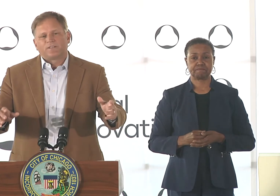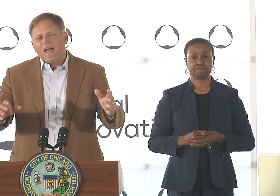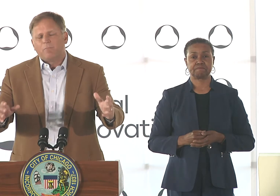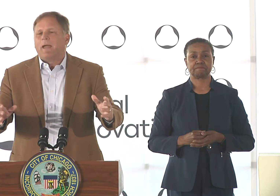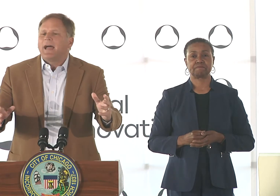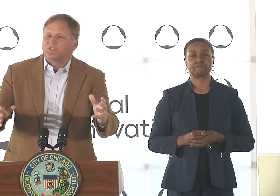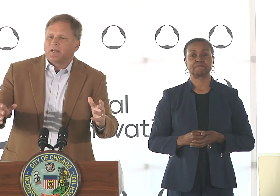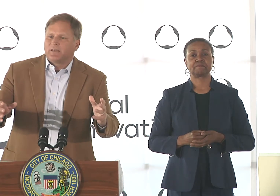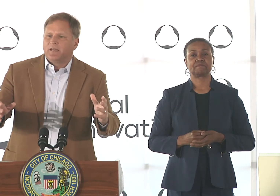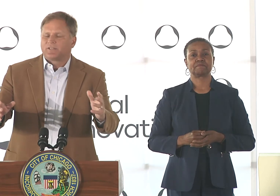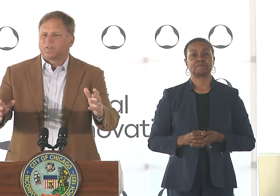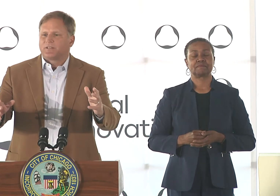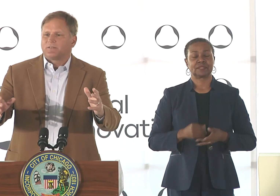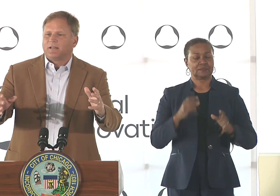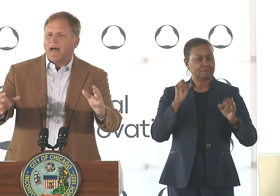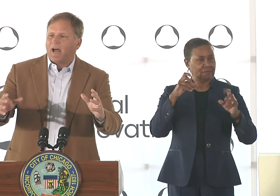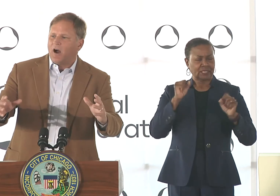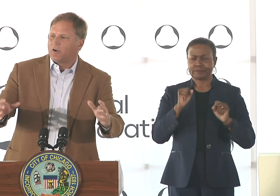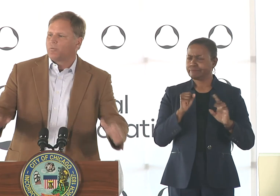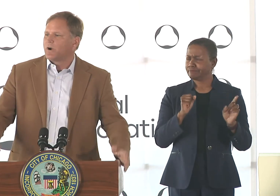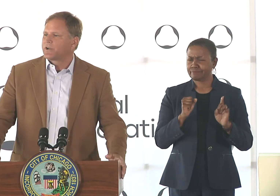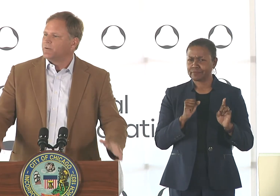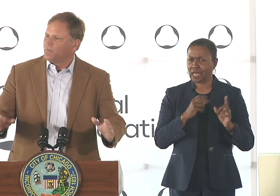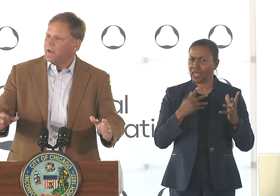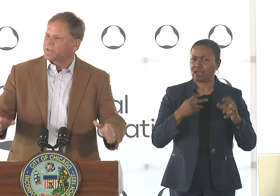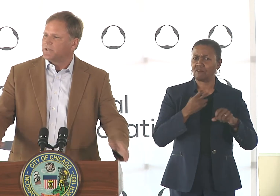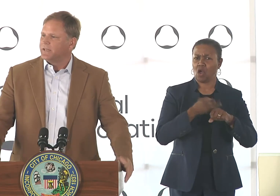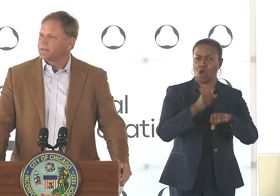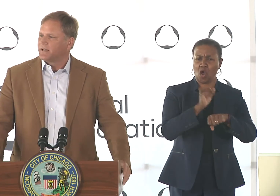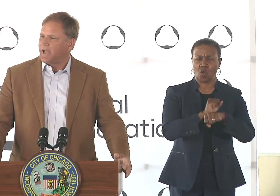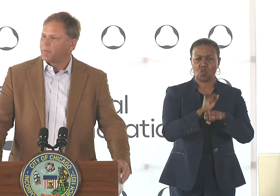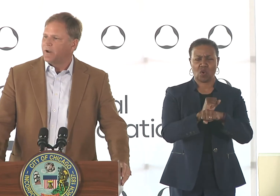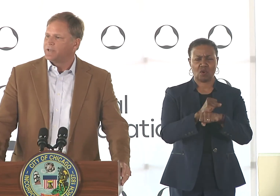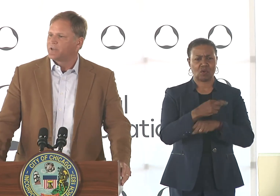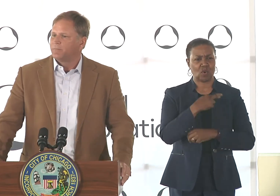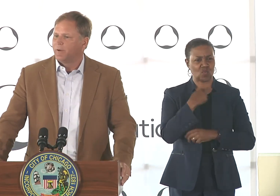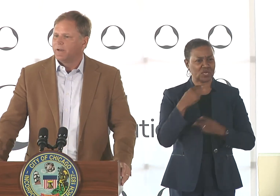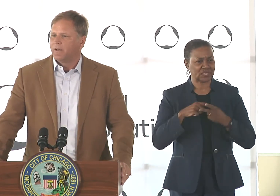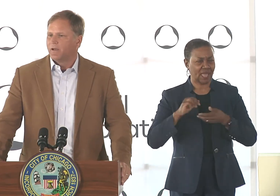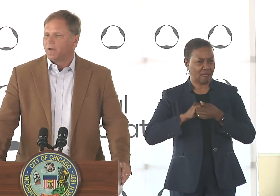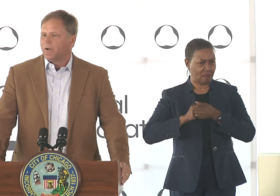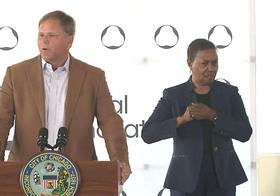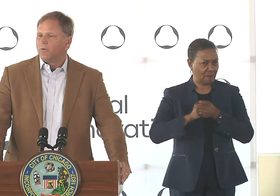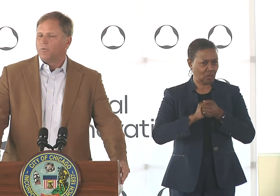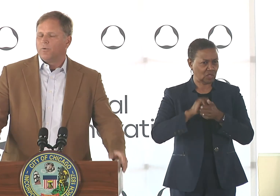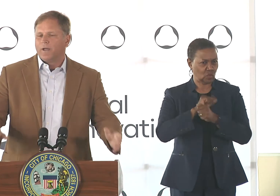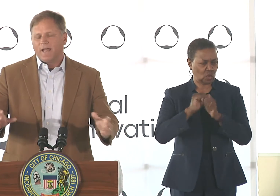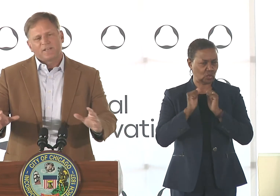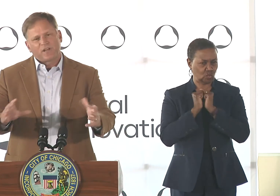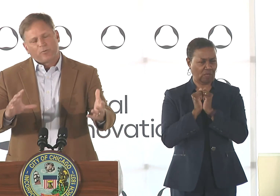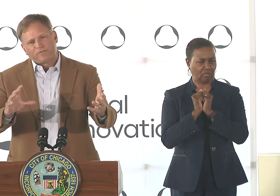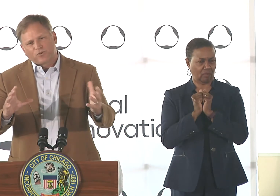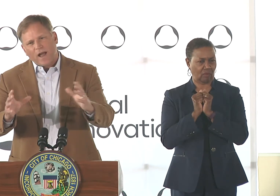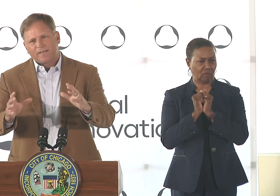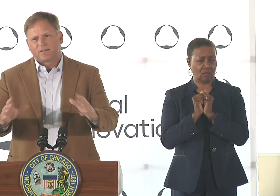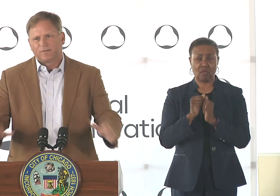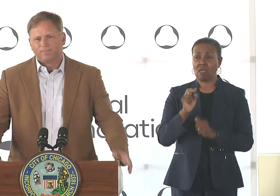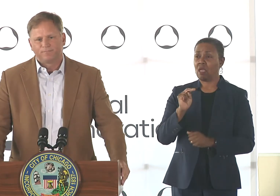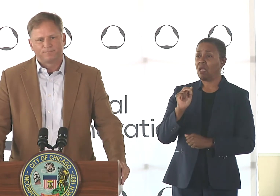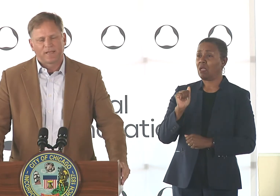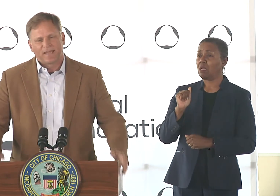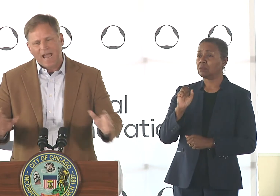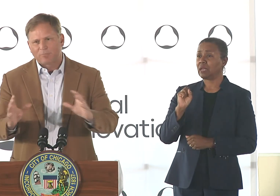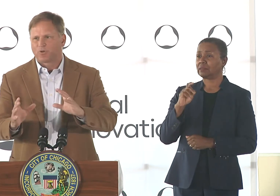So it's not magic, it's a lot of hard work and risk and collaboration, but at Nasdaq we've tried